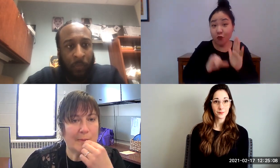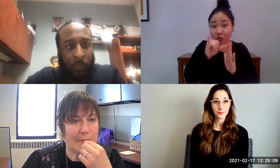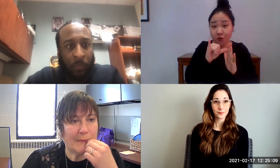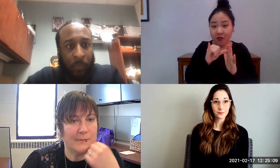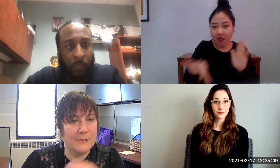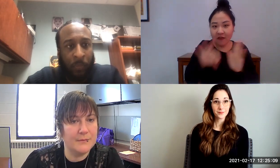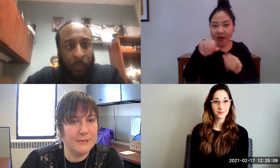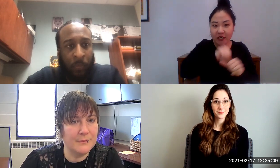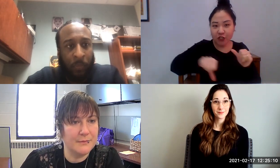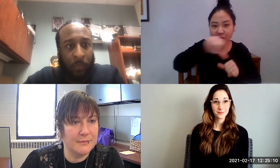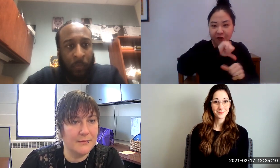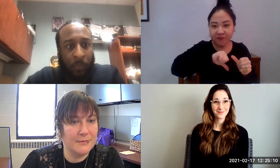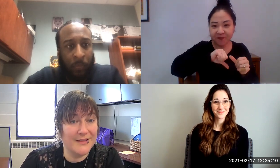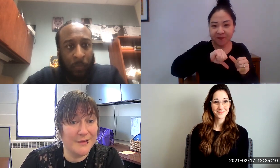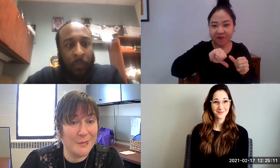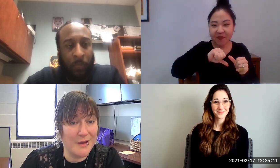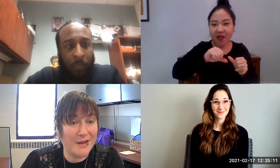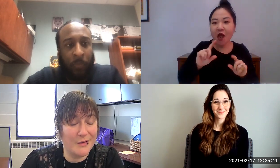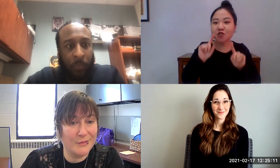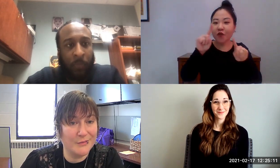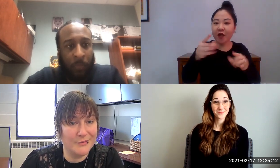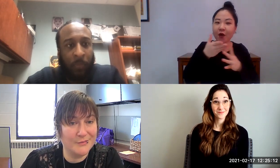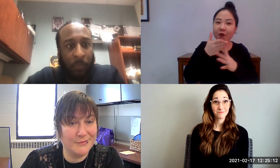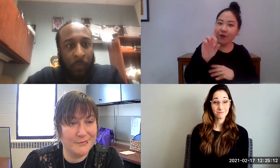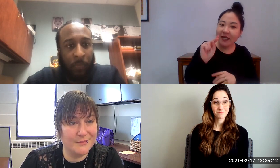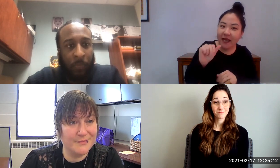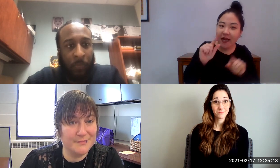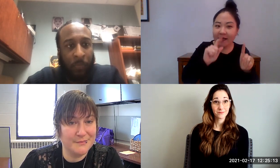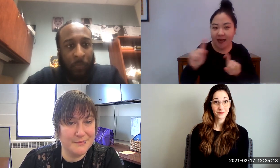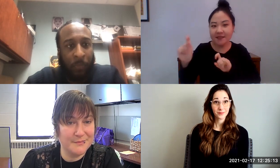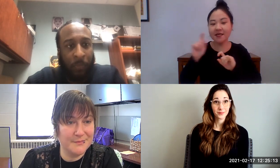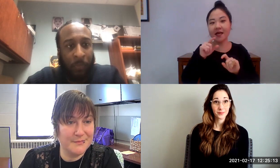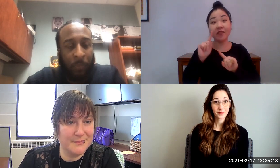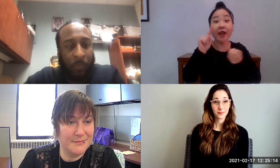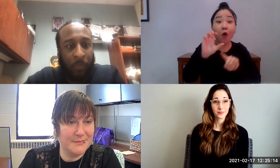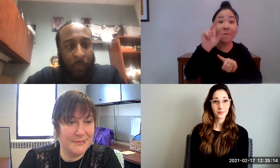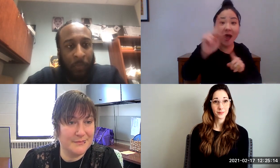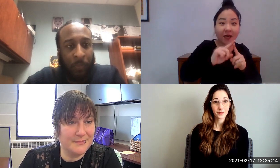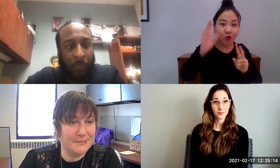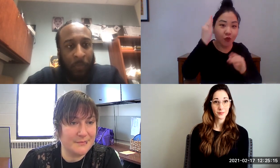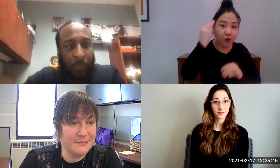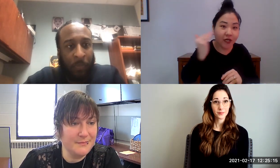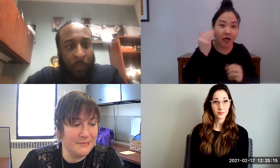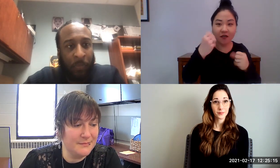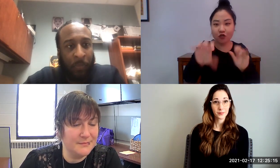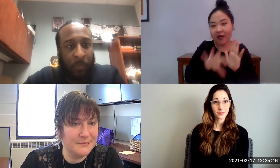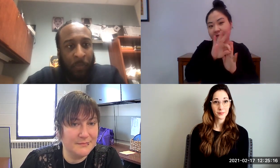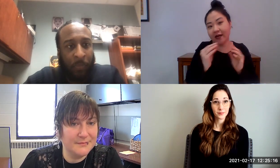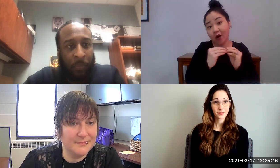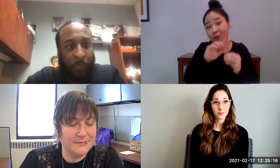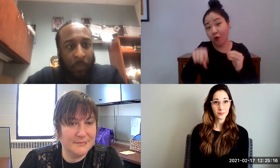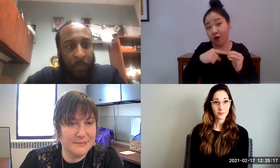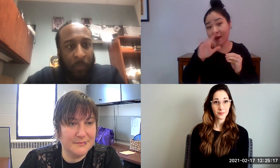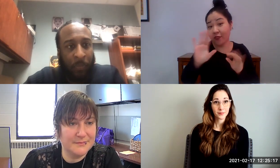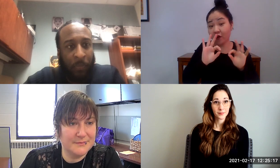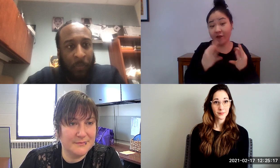magic of YouTube, they found each other. So they go through DNA testing. They go back to Korea to try to